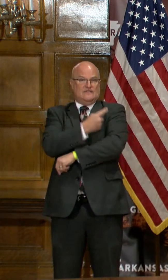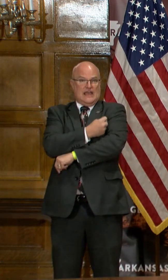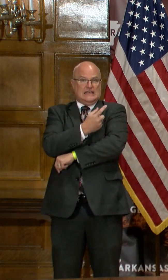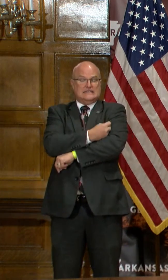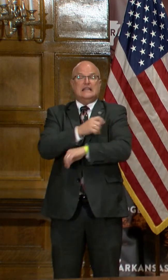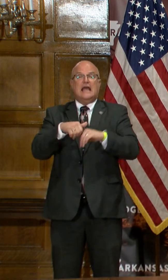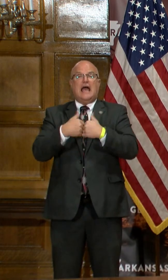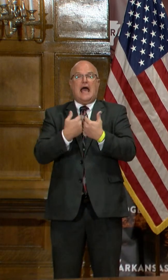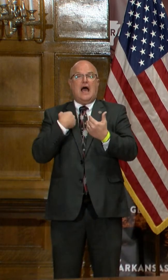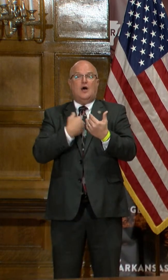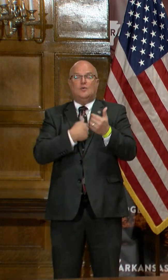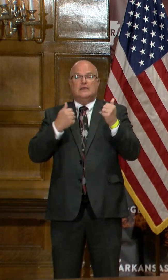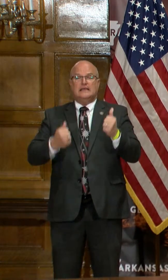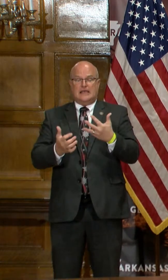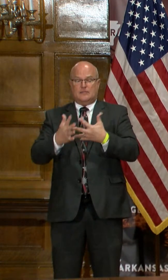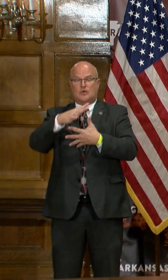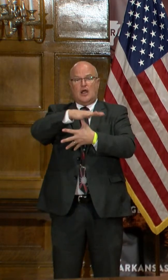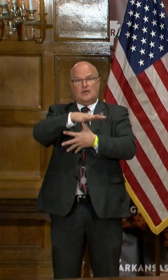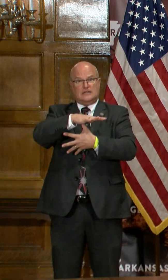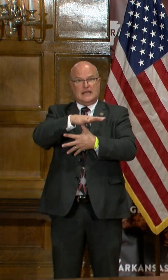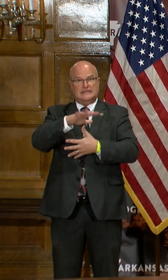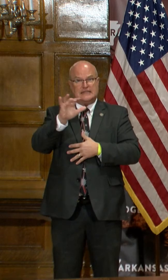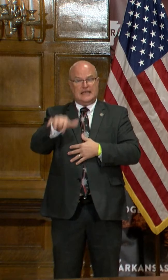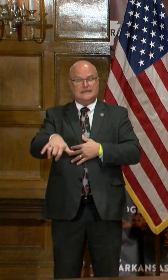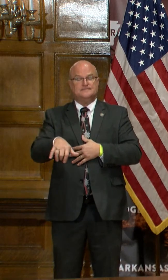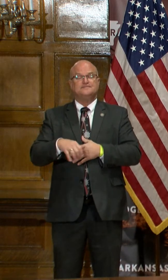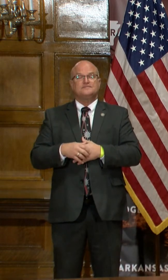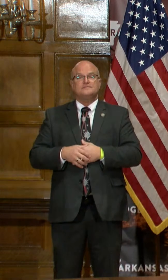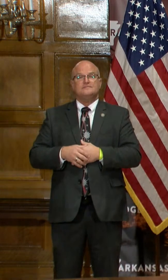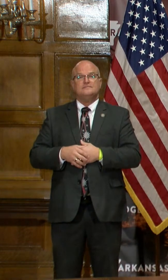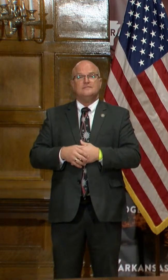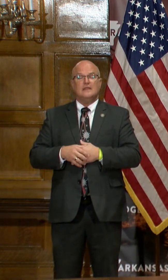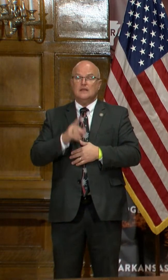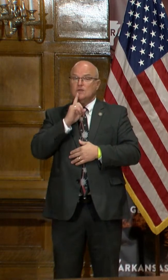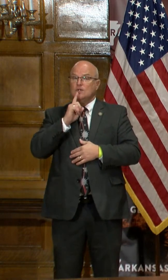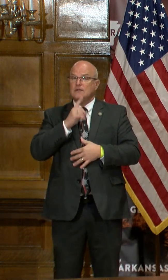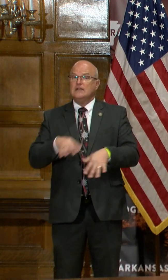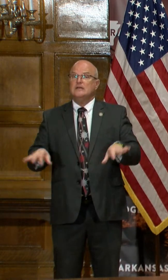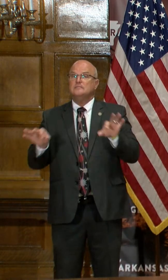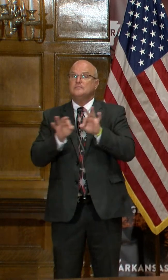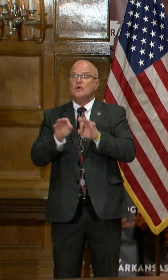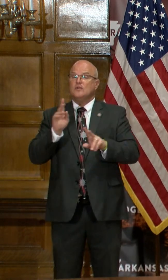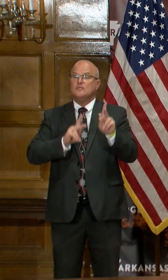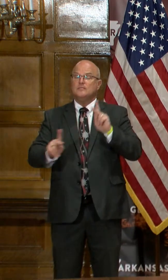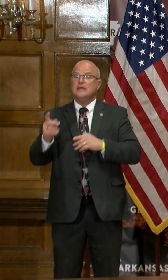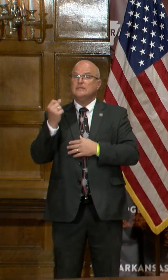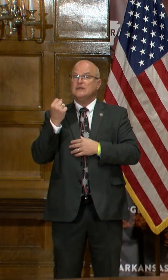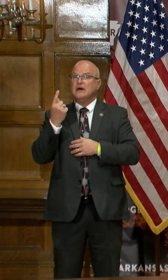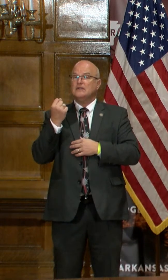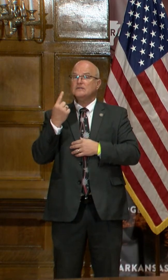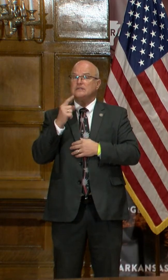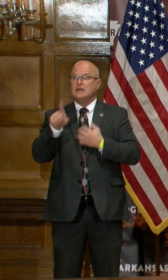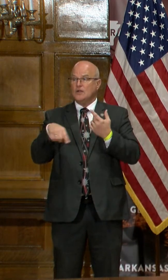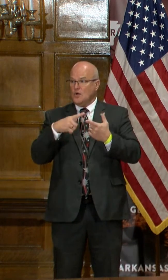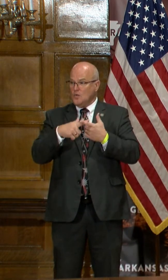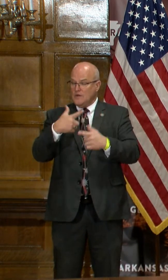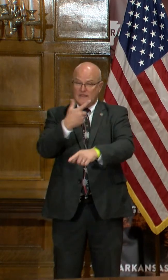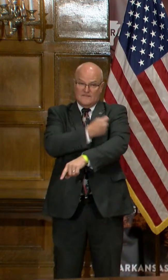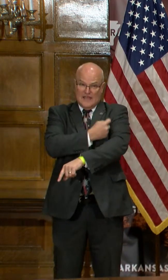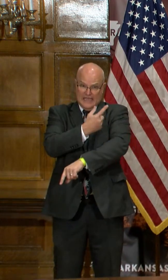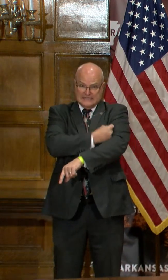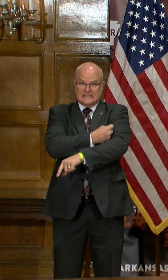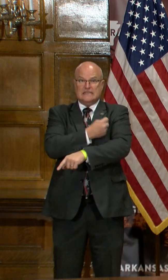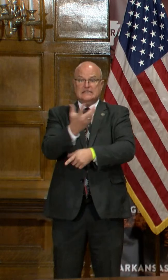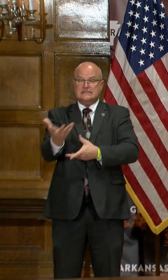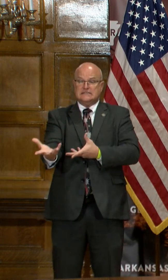and how we prioritize that. And it's important for everyone to understand that when those vaccines